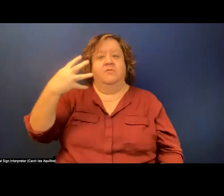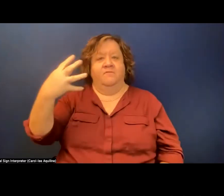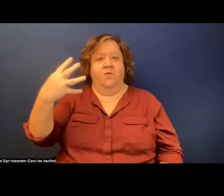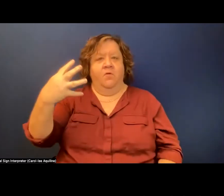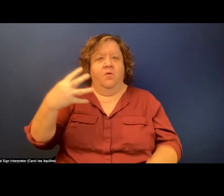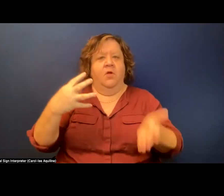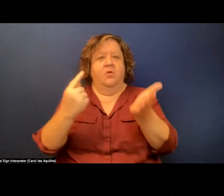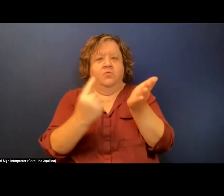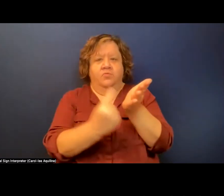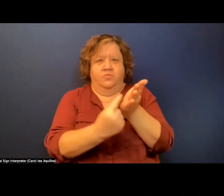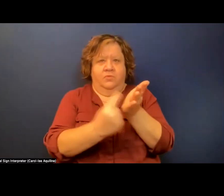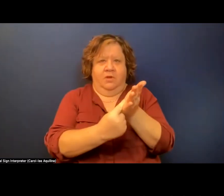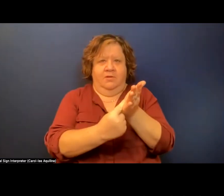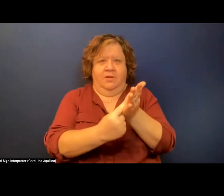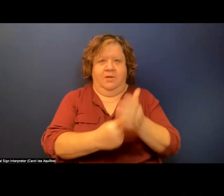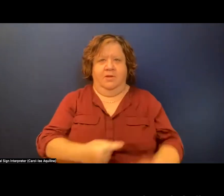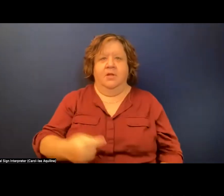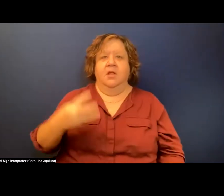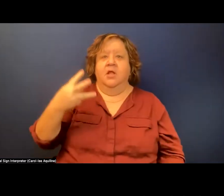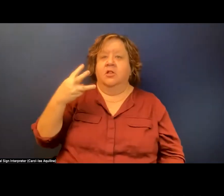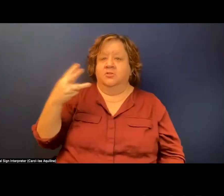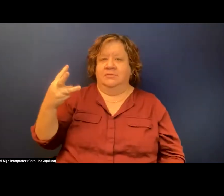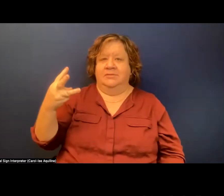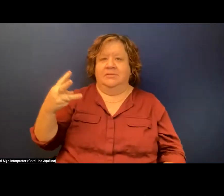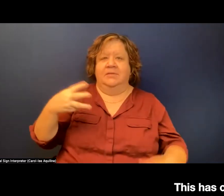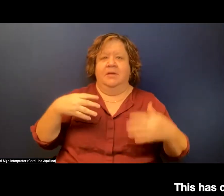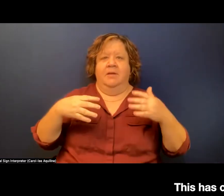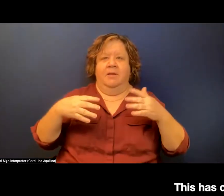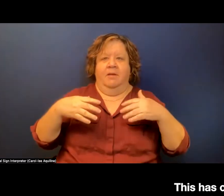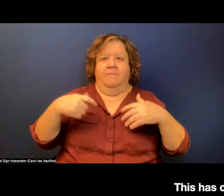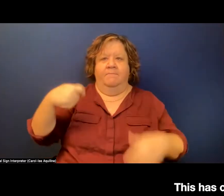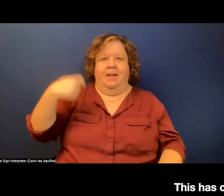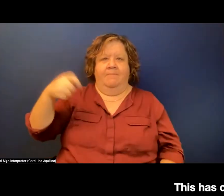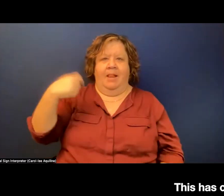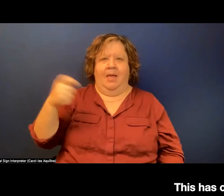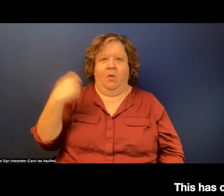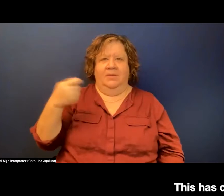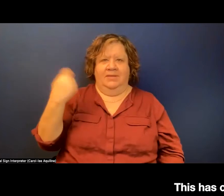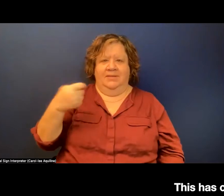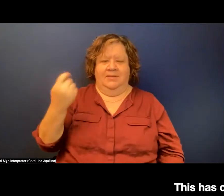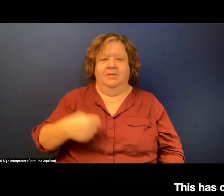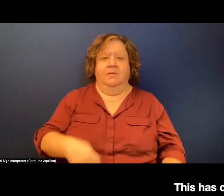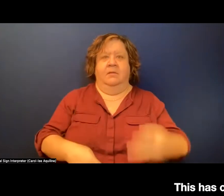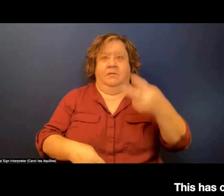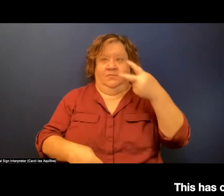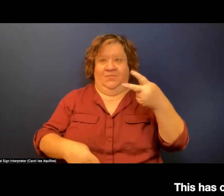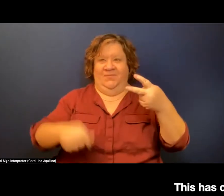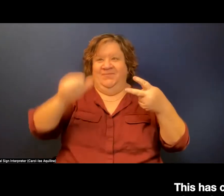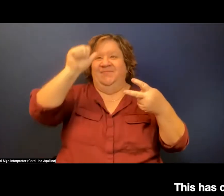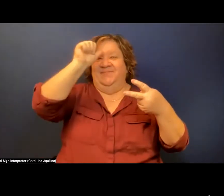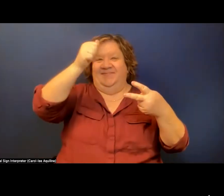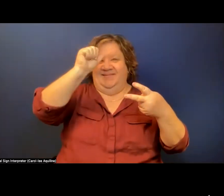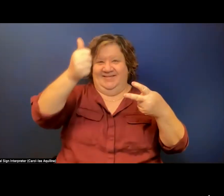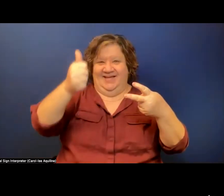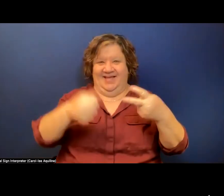1 in Nigeria, and 2 in India, and 2 also in Ghana. This has contributed approximately to a